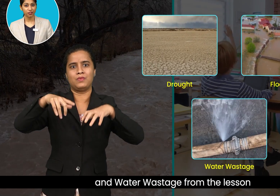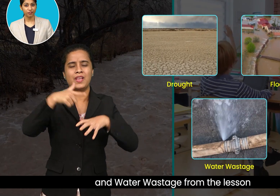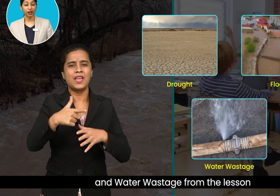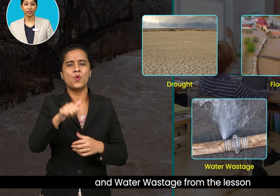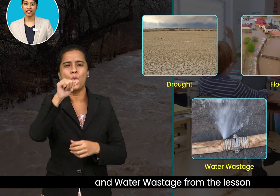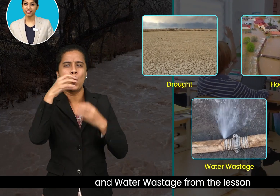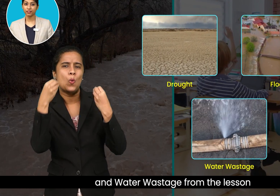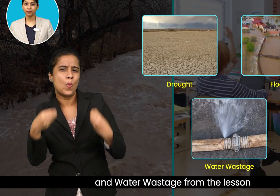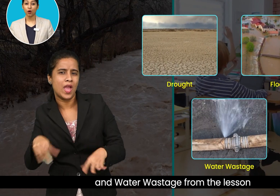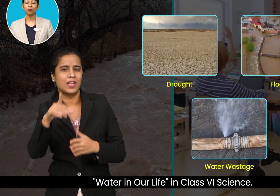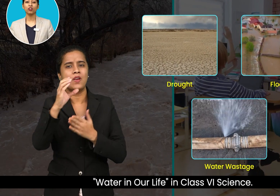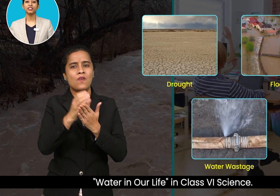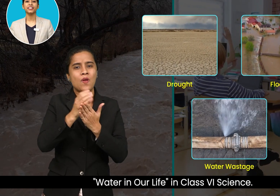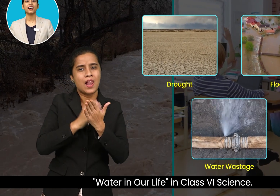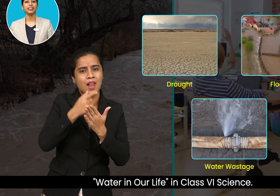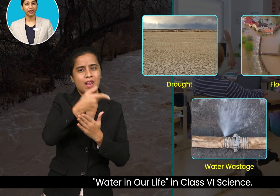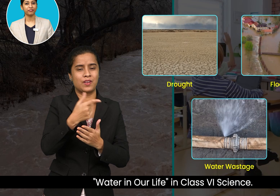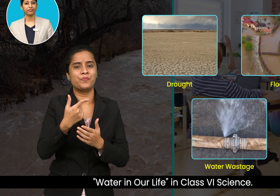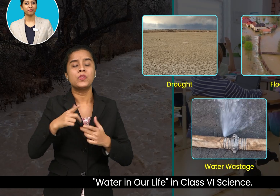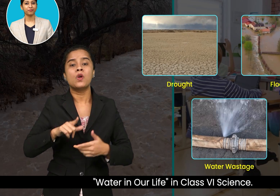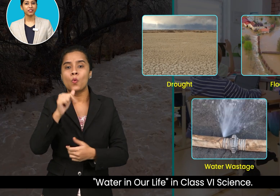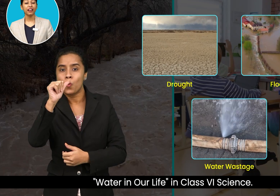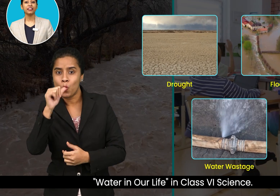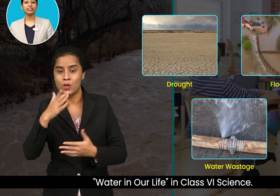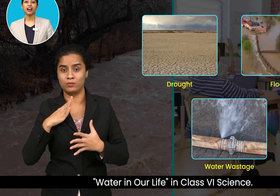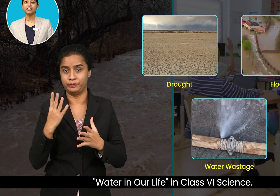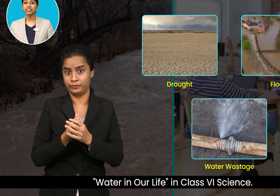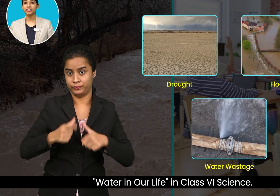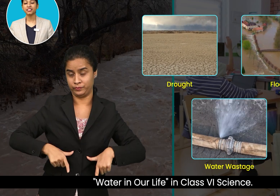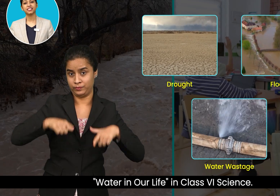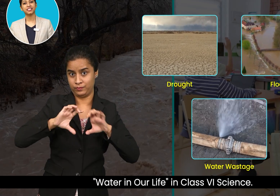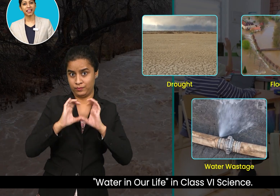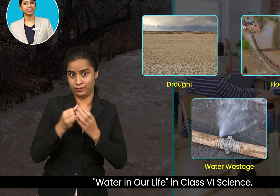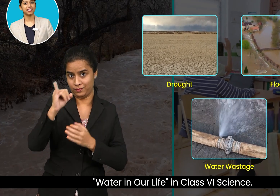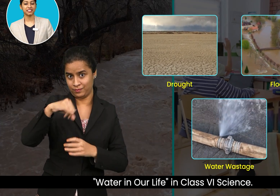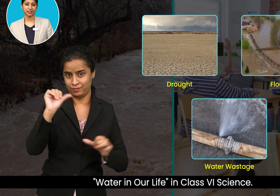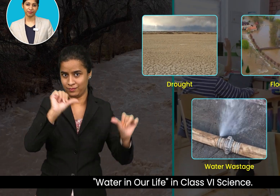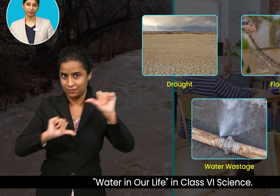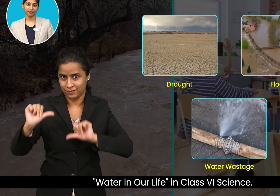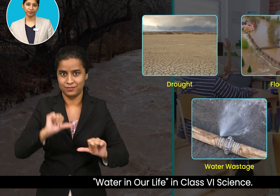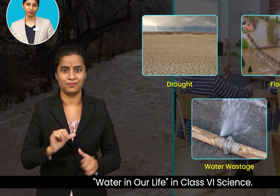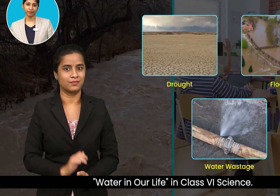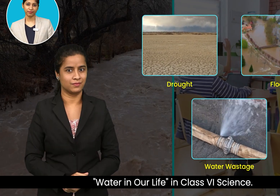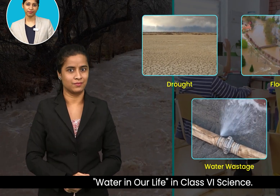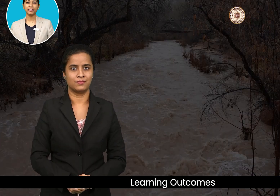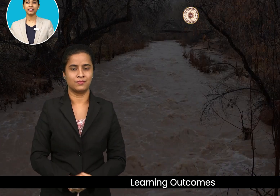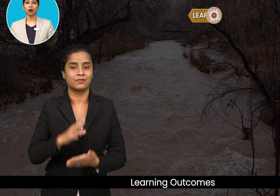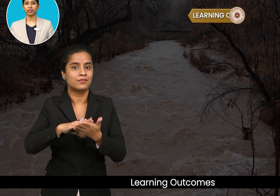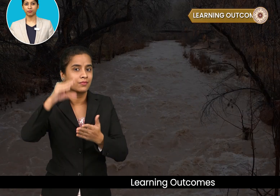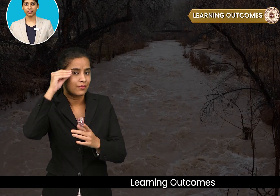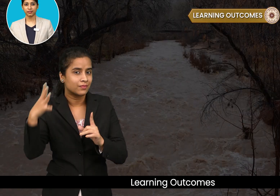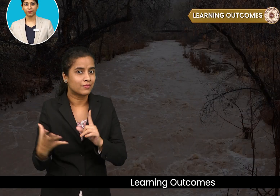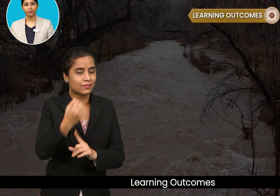wastage from the lesson Water in Our Life in Class 6th Science.